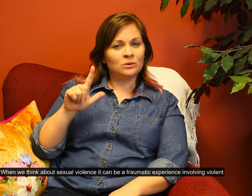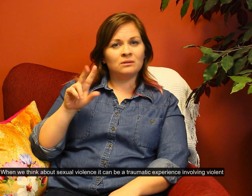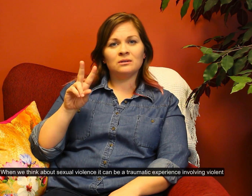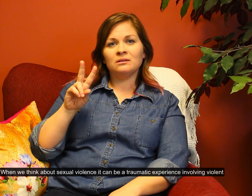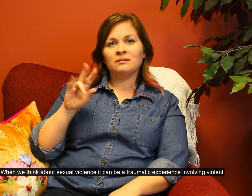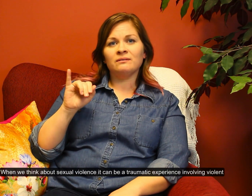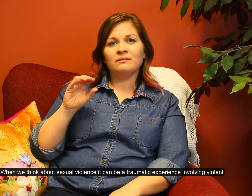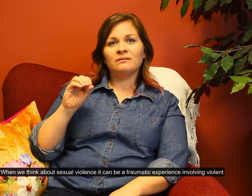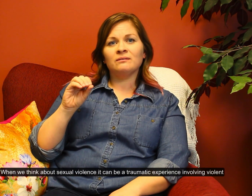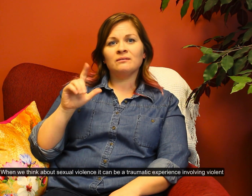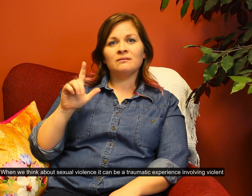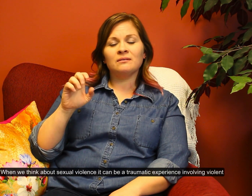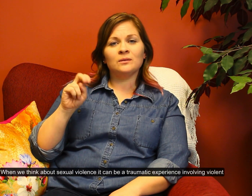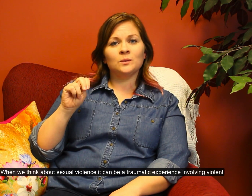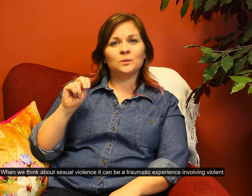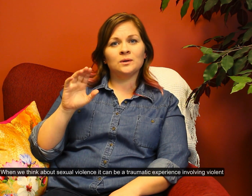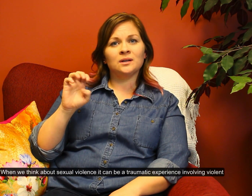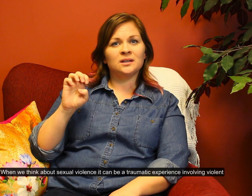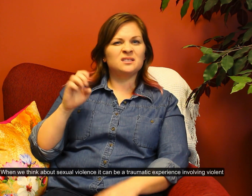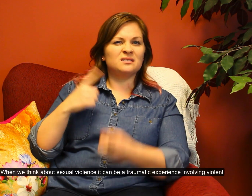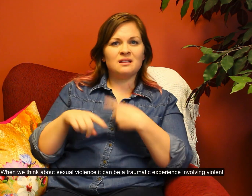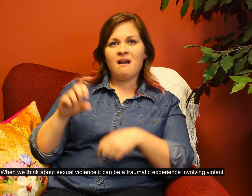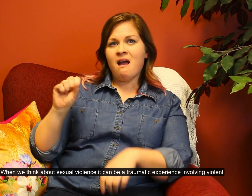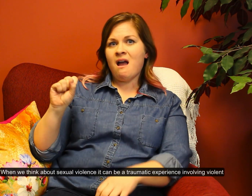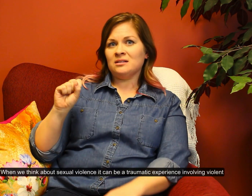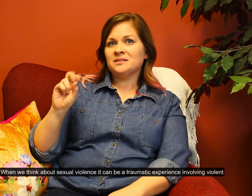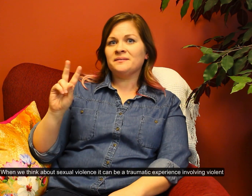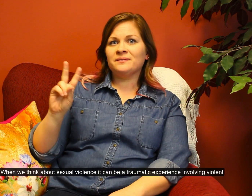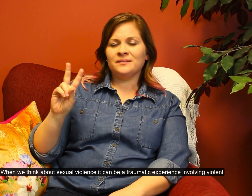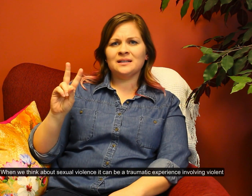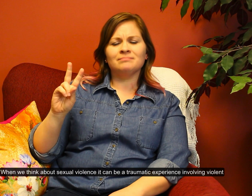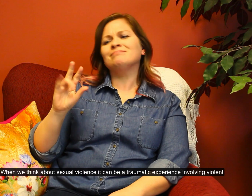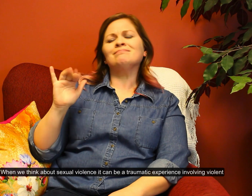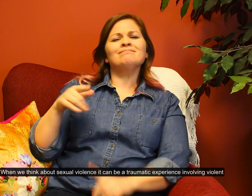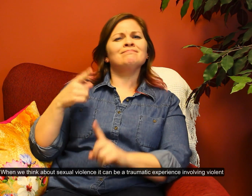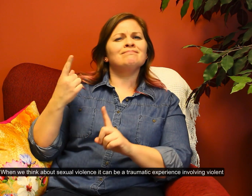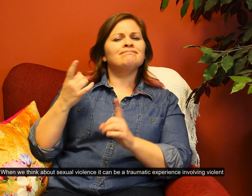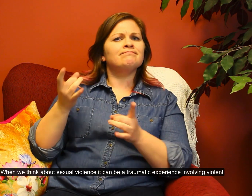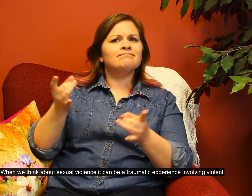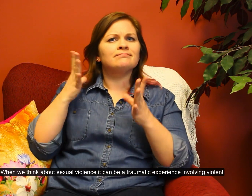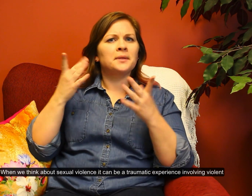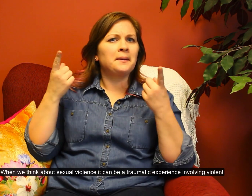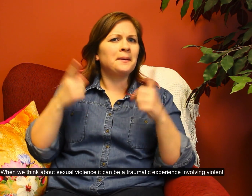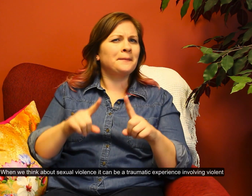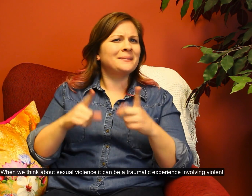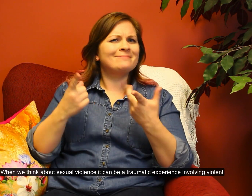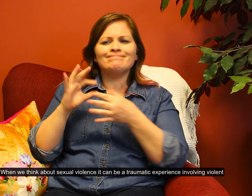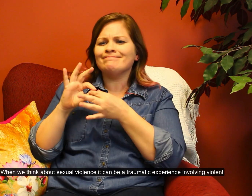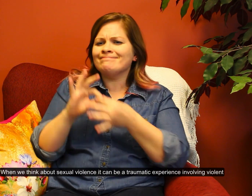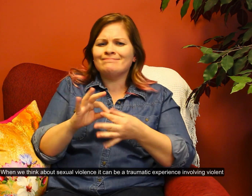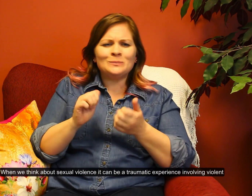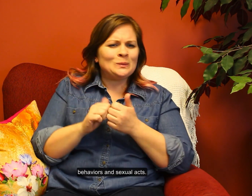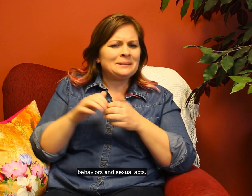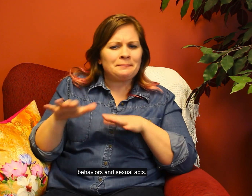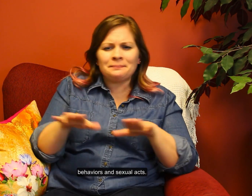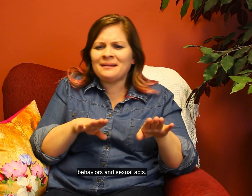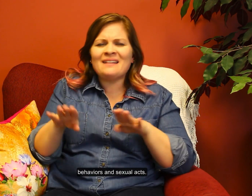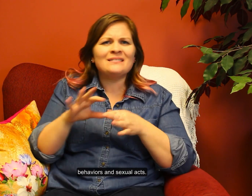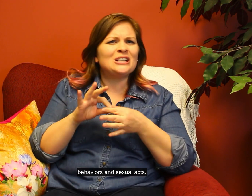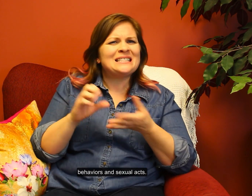When we think about sexual violence, it can be a traumatic experience involving violent behaviors